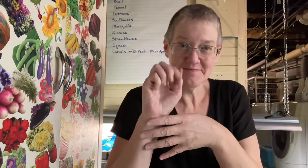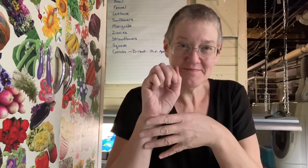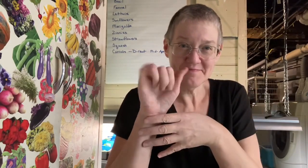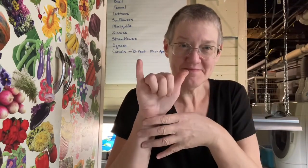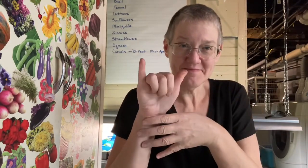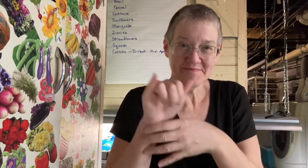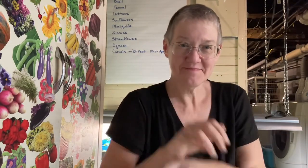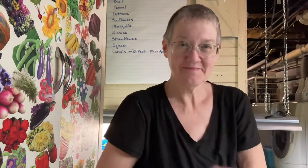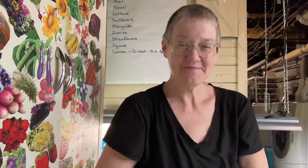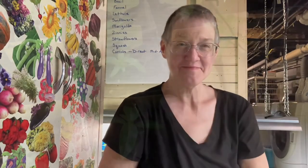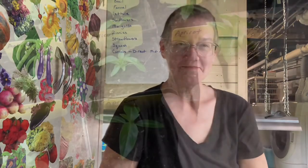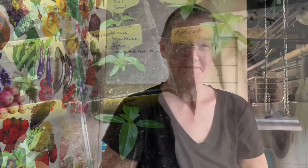Here, that's early May.